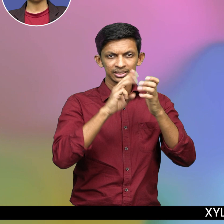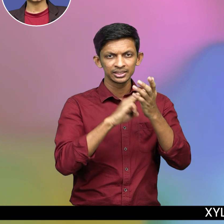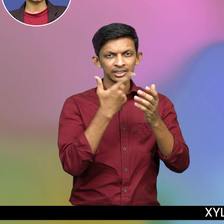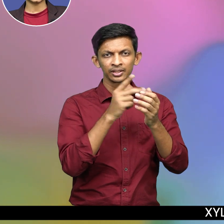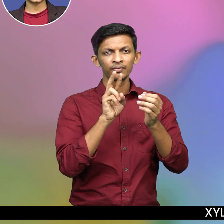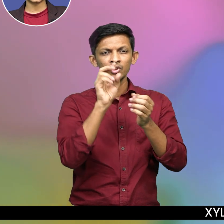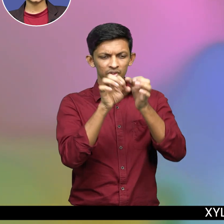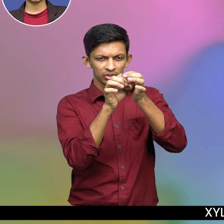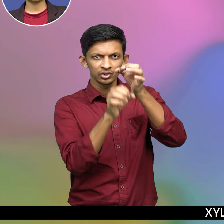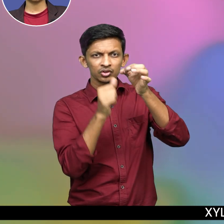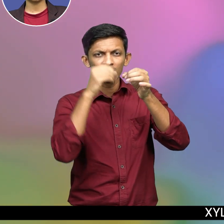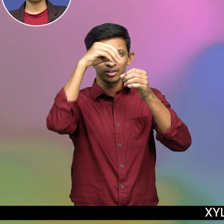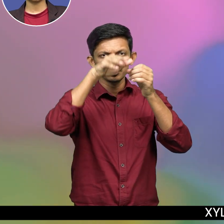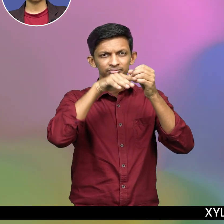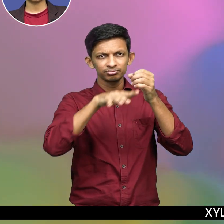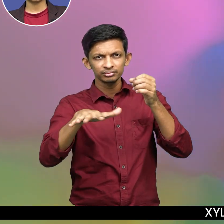Xylem vessels,